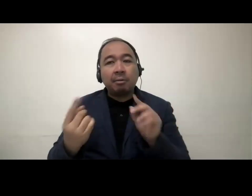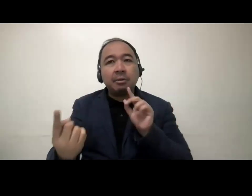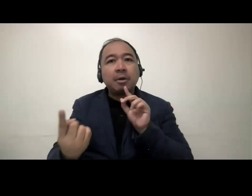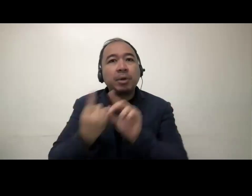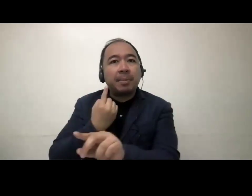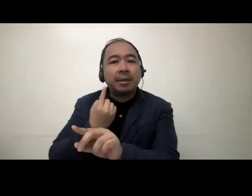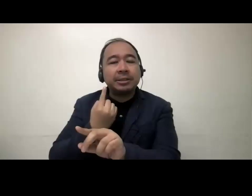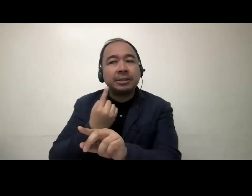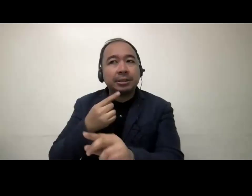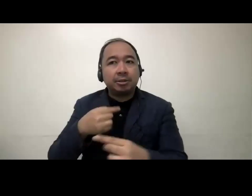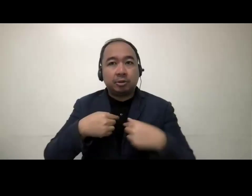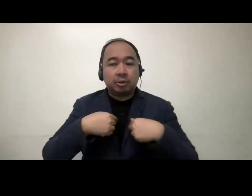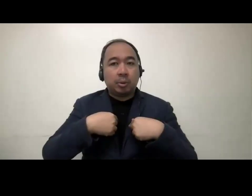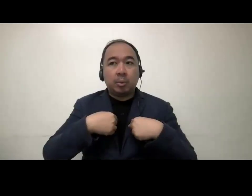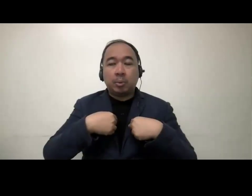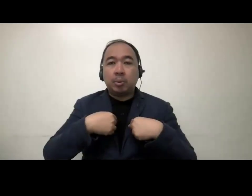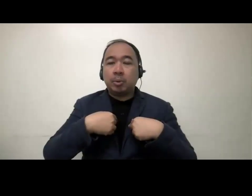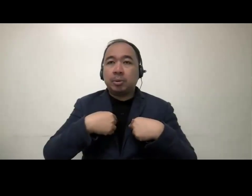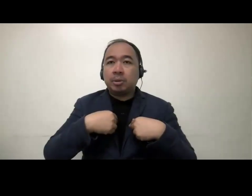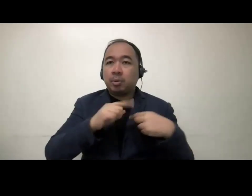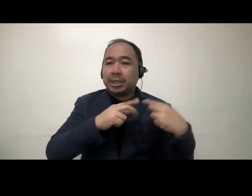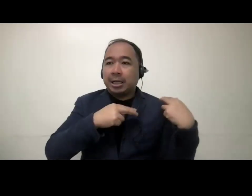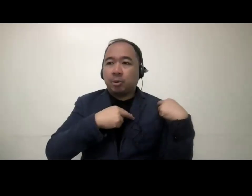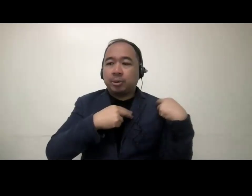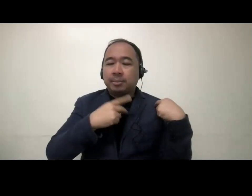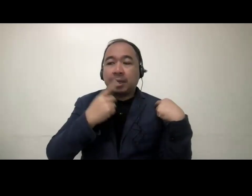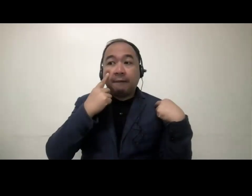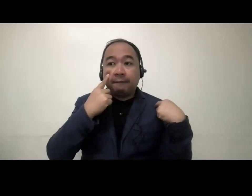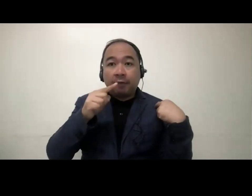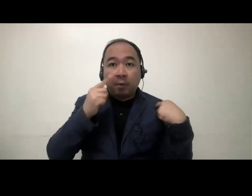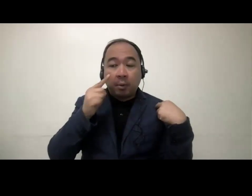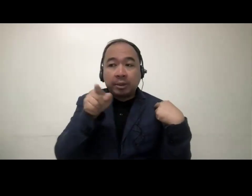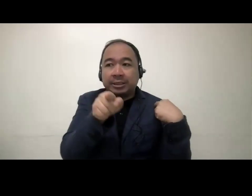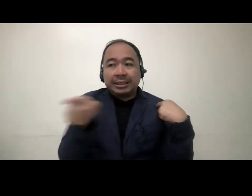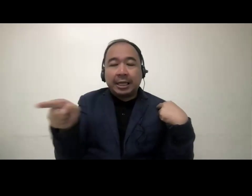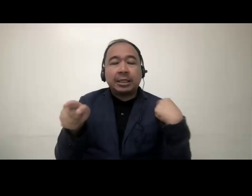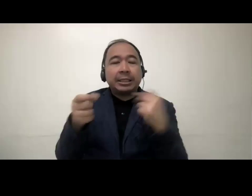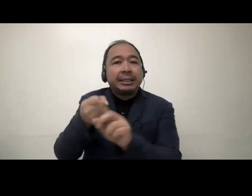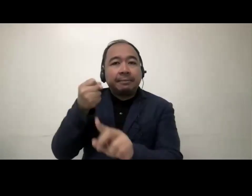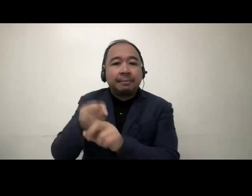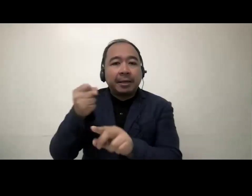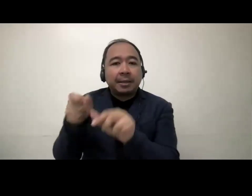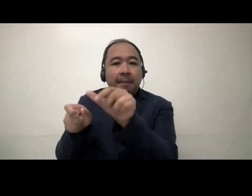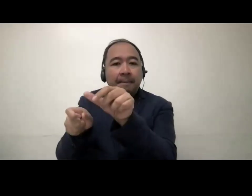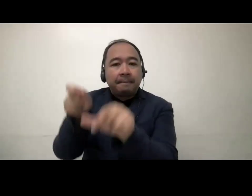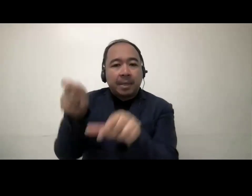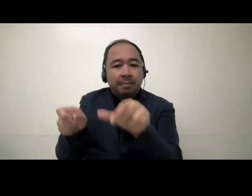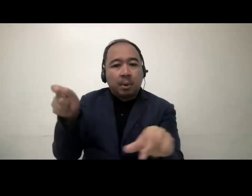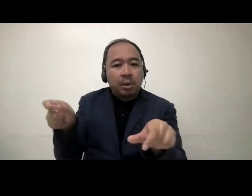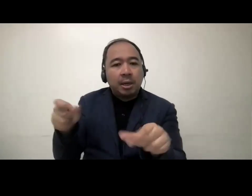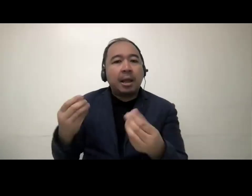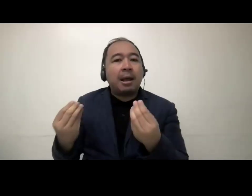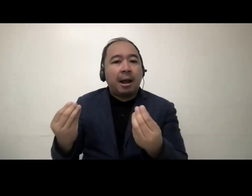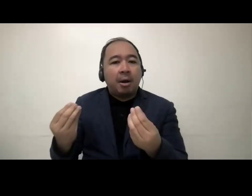the accountability of the affected people in determining what the redress looks like? I think that was kind of the way I took the